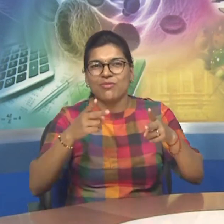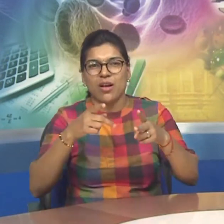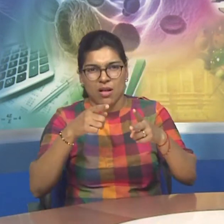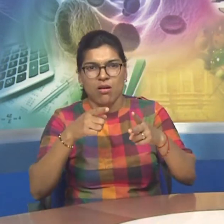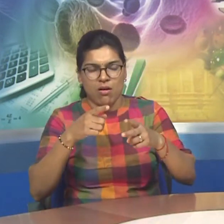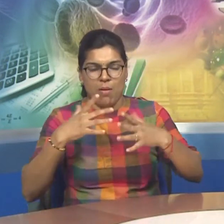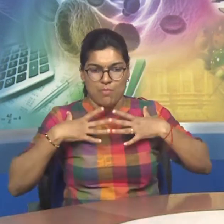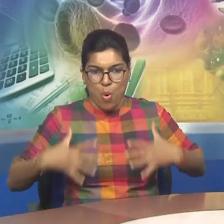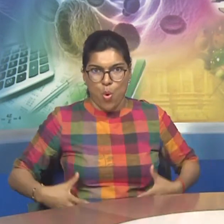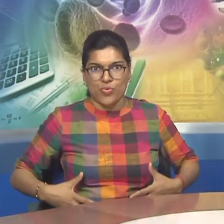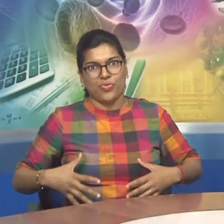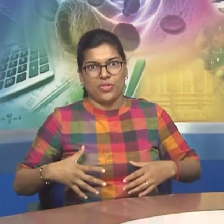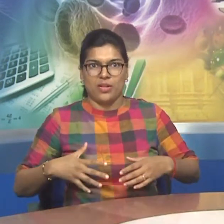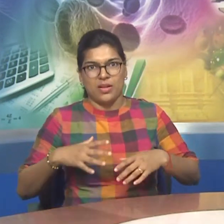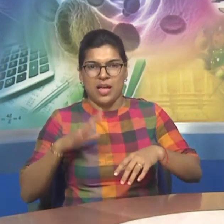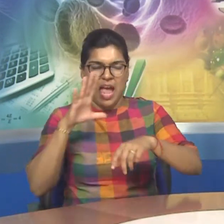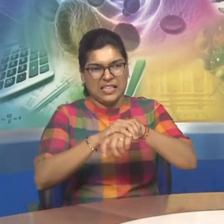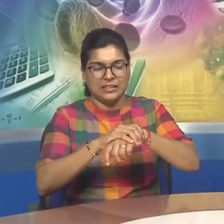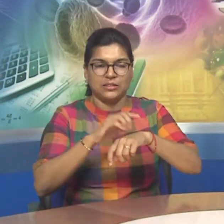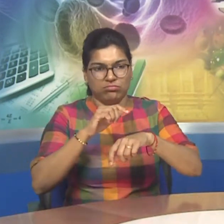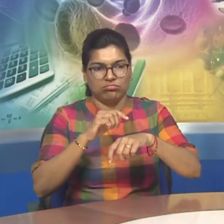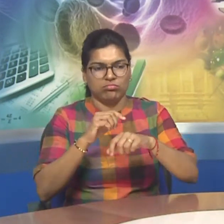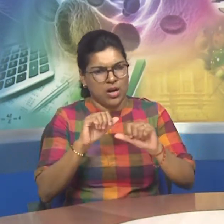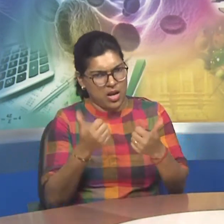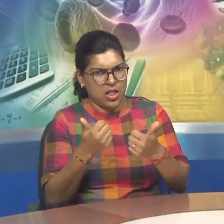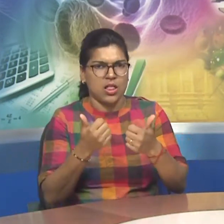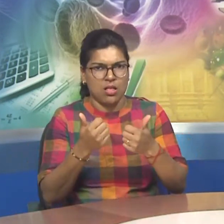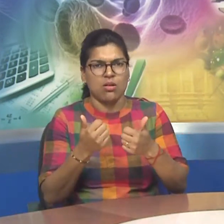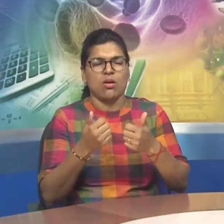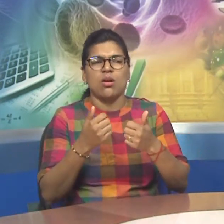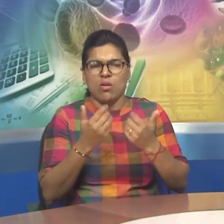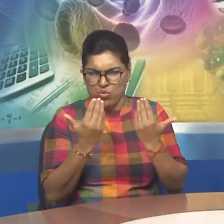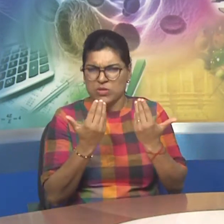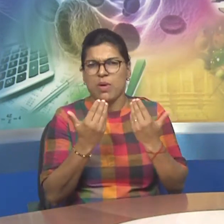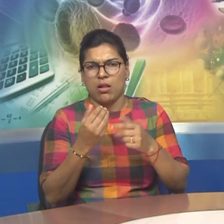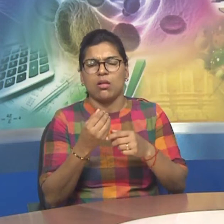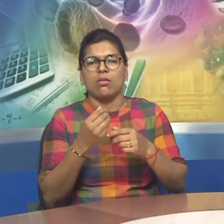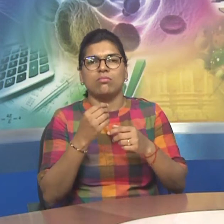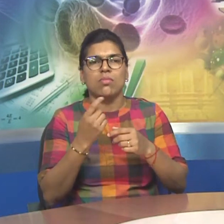by words disturbs our mind for a long period of time.